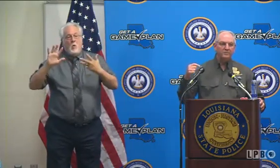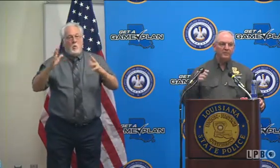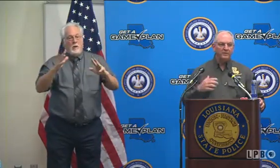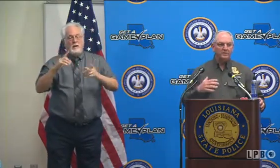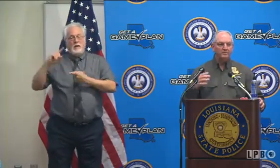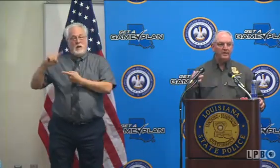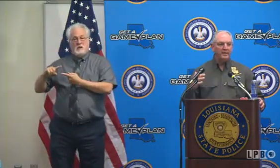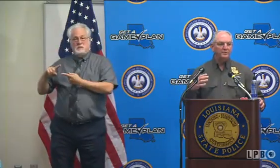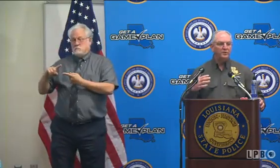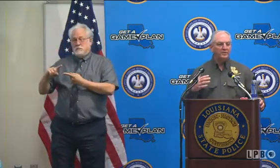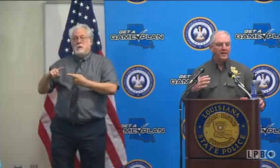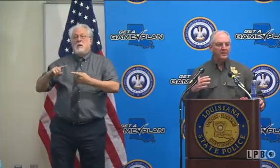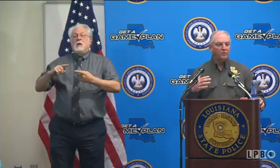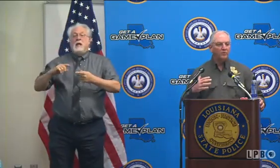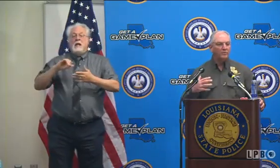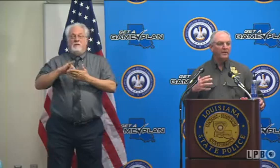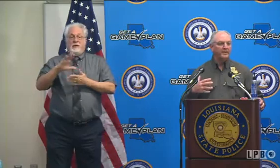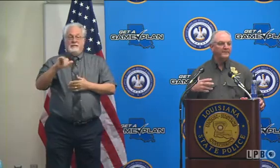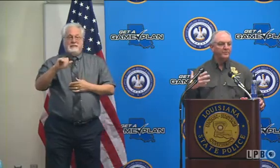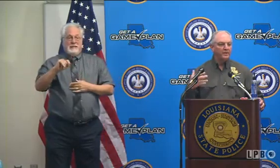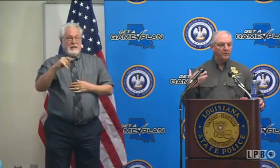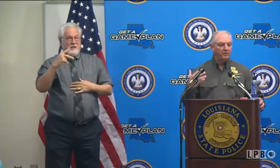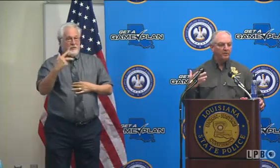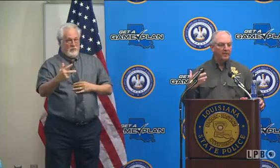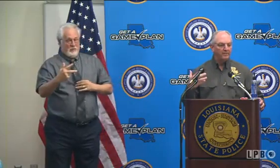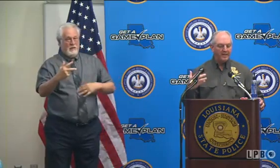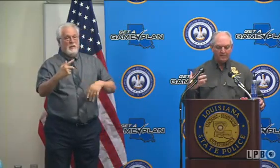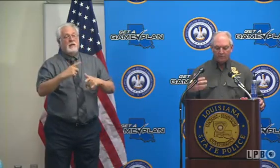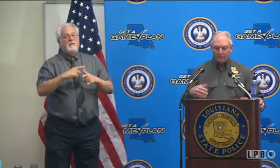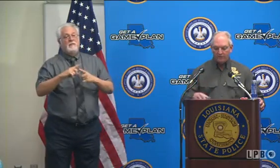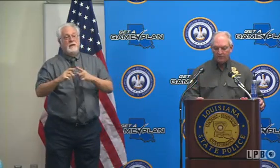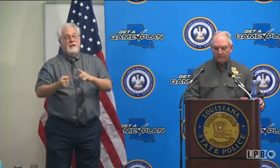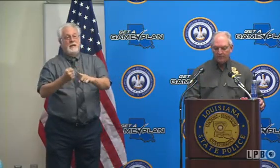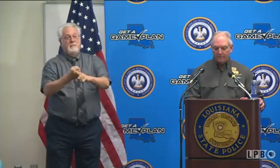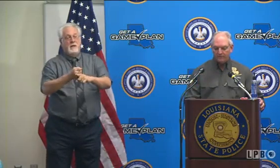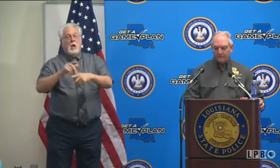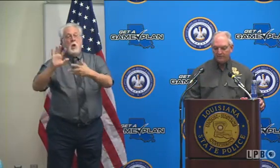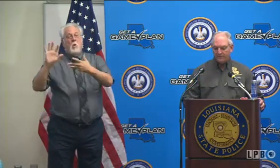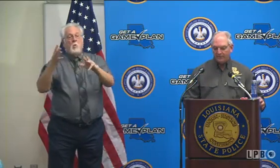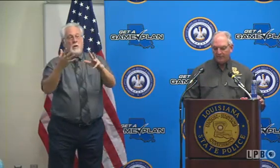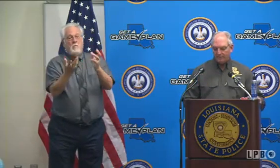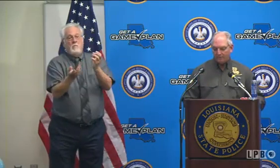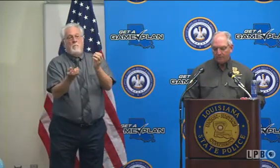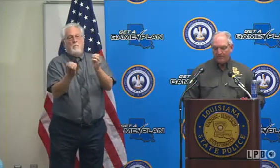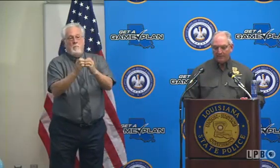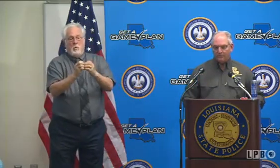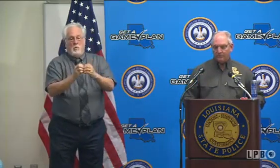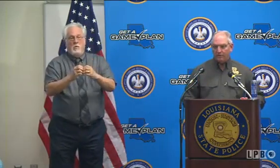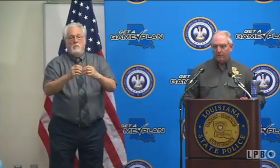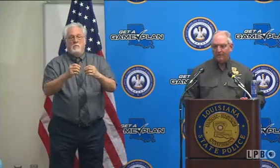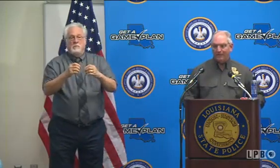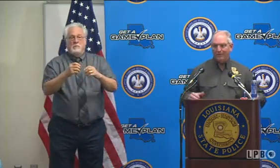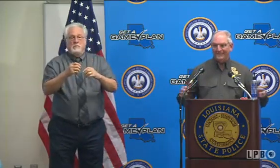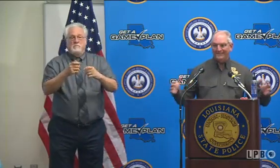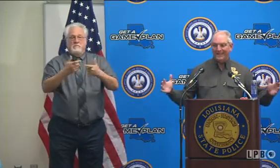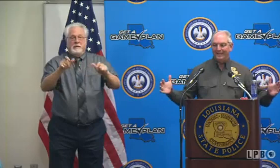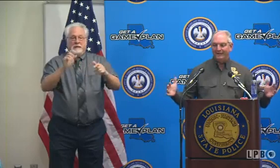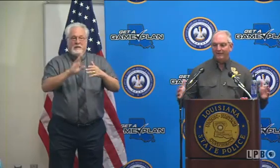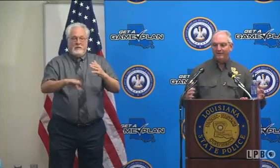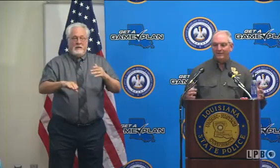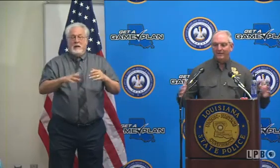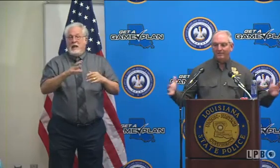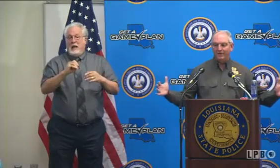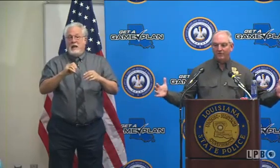less so. But with this being a strong Category 3, the impact from the wind is going to be much more pronounced than we thought, and will